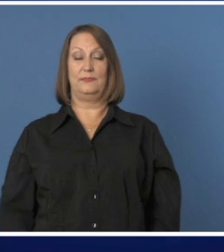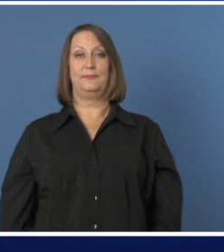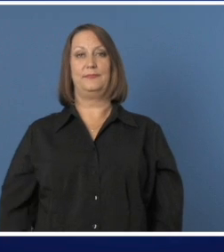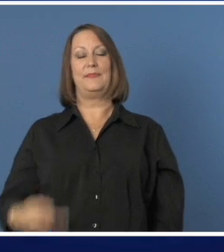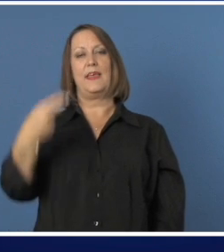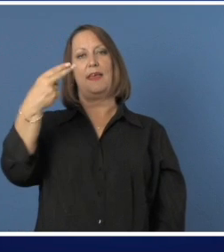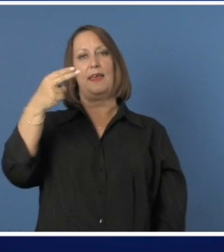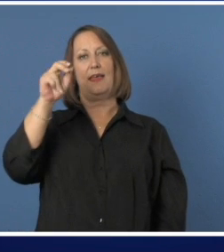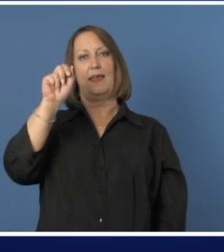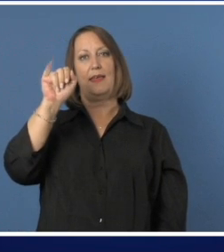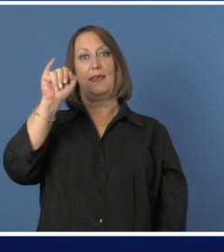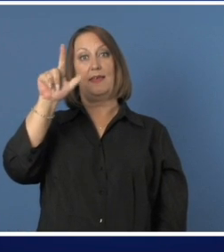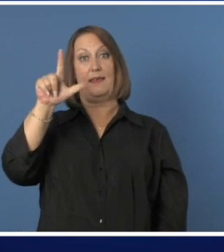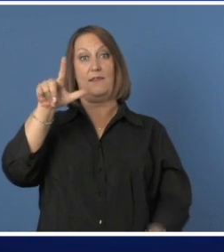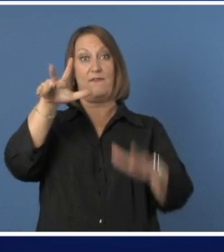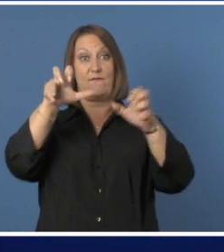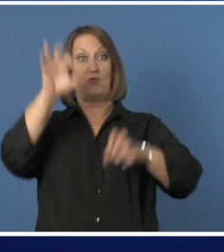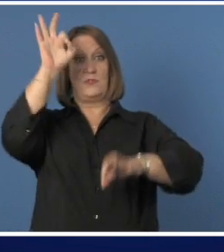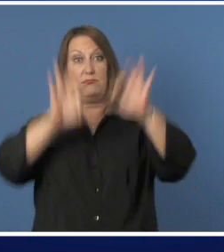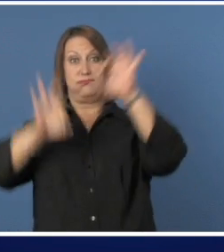large hail